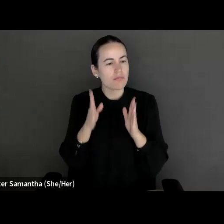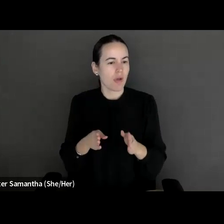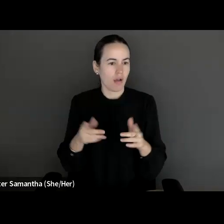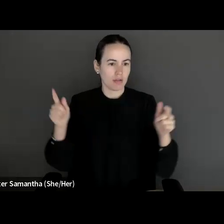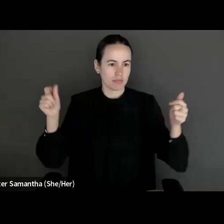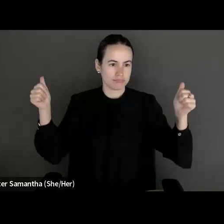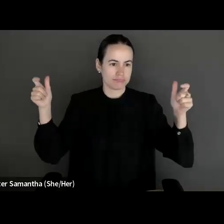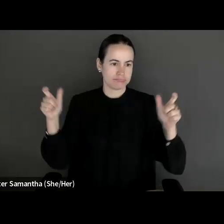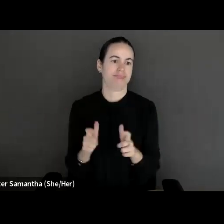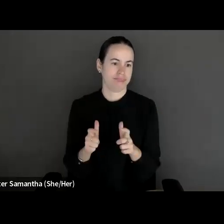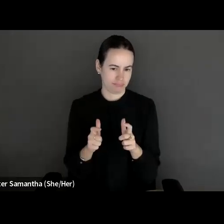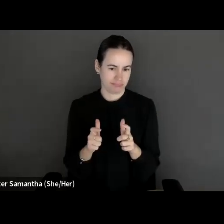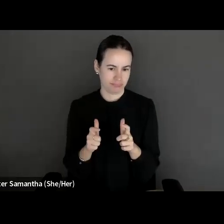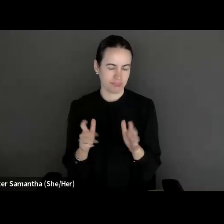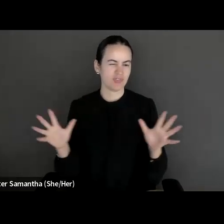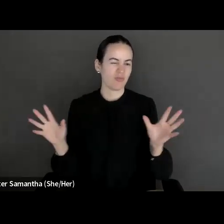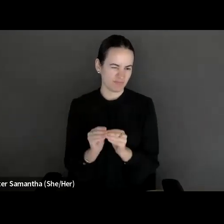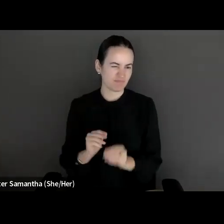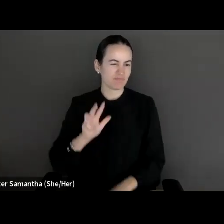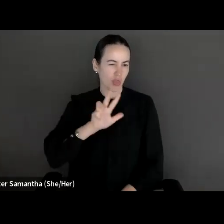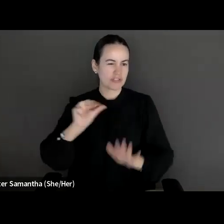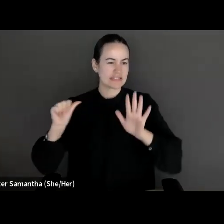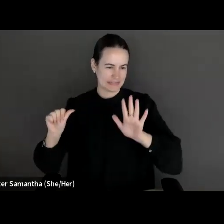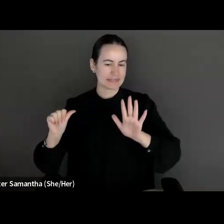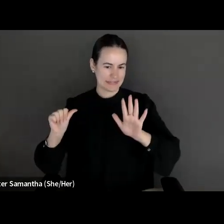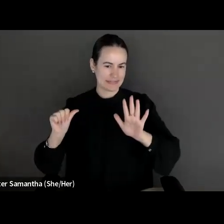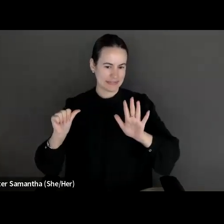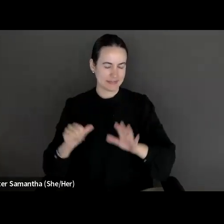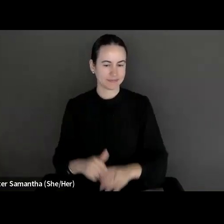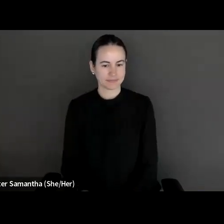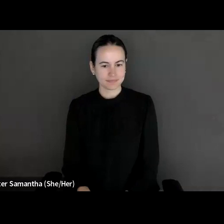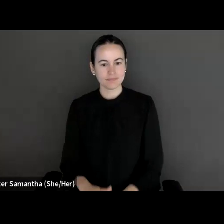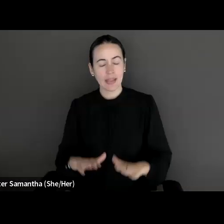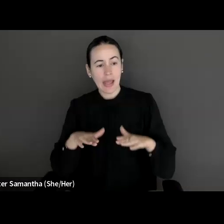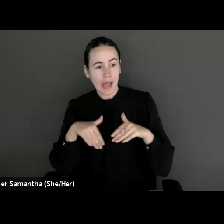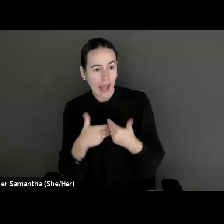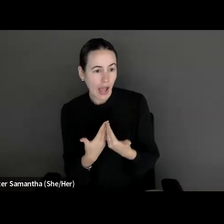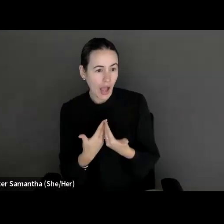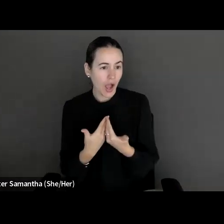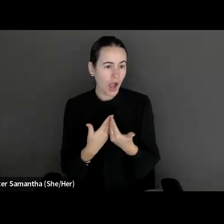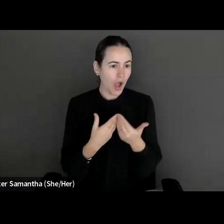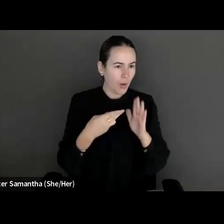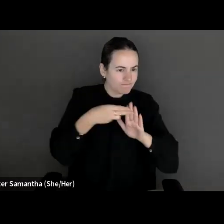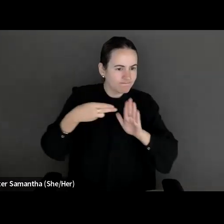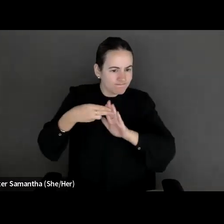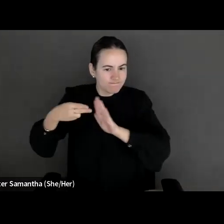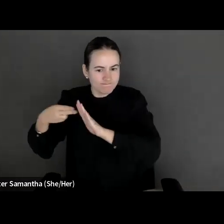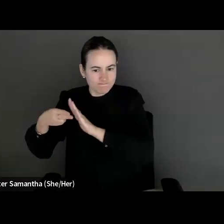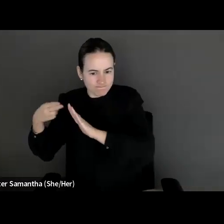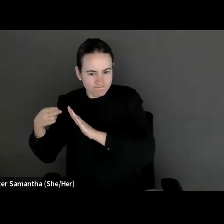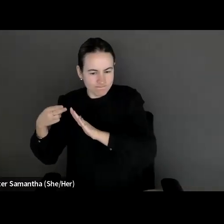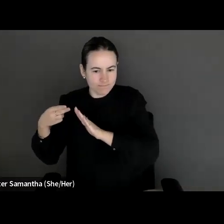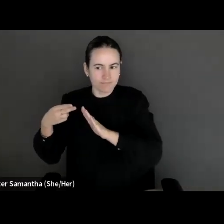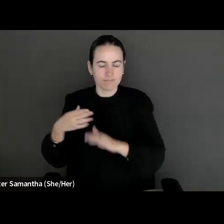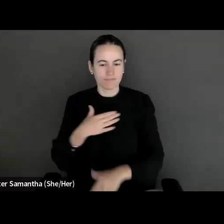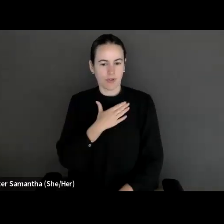peer-reviewed studies, and then we developed a coding scheme to kind of extract all the sources of scale construct that were